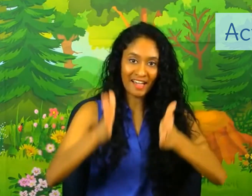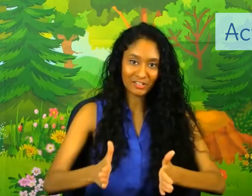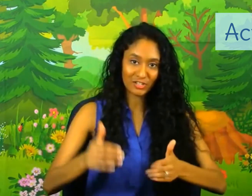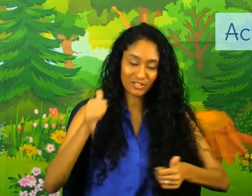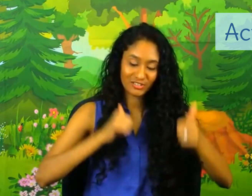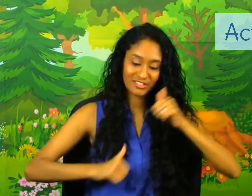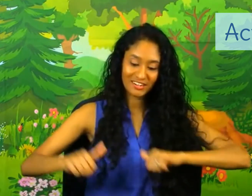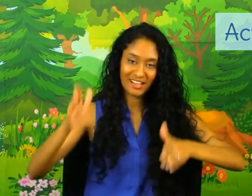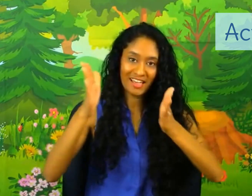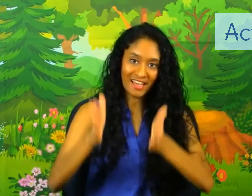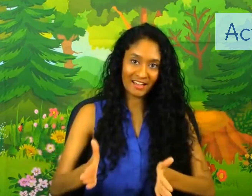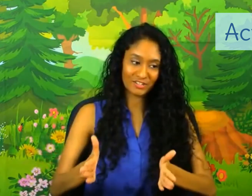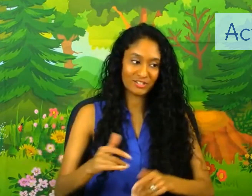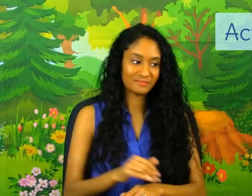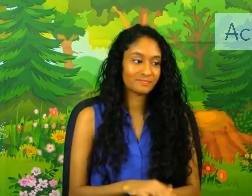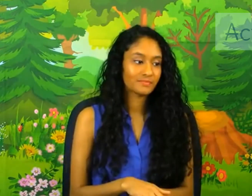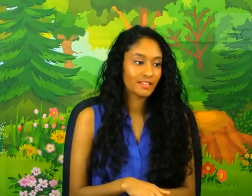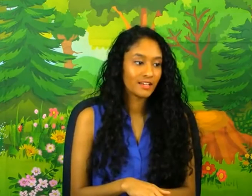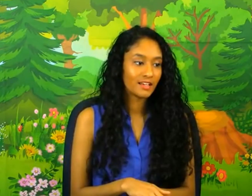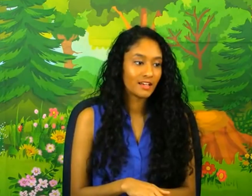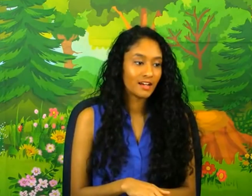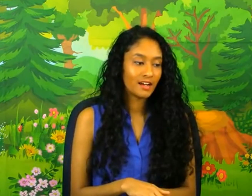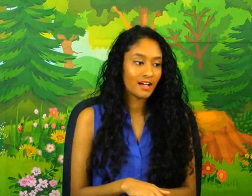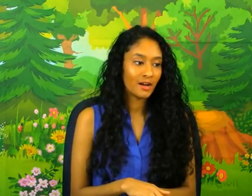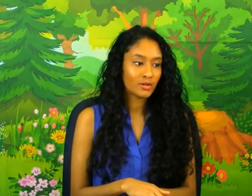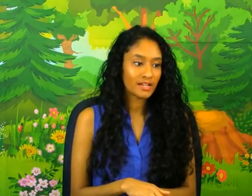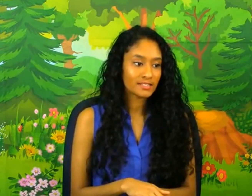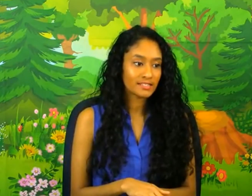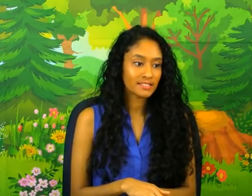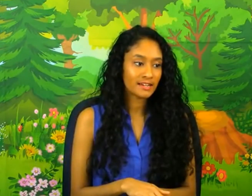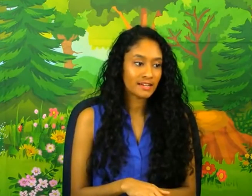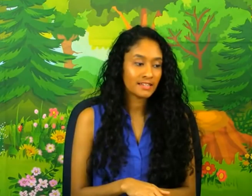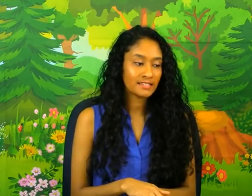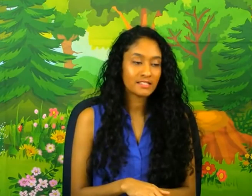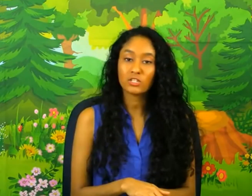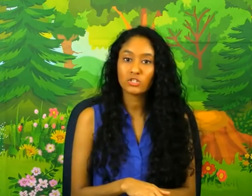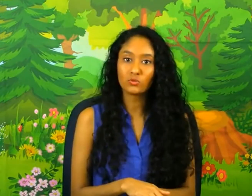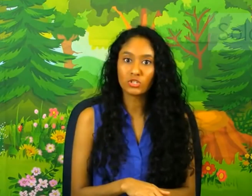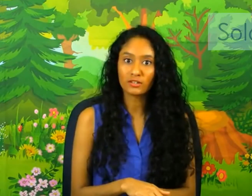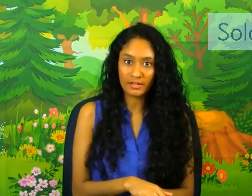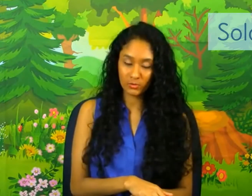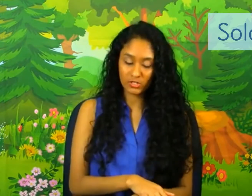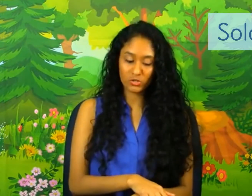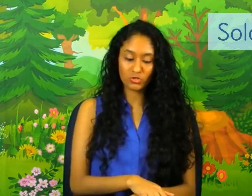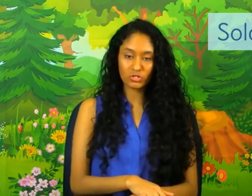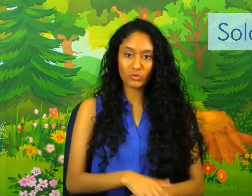actor, actor. Our next sign is soldier. Our next word is soldier. So we're going to